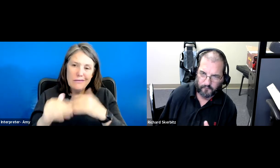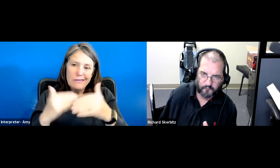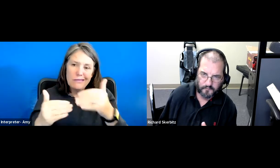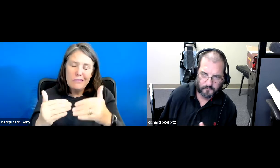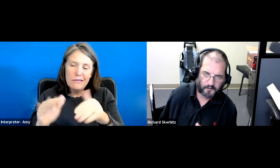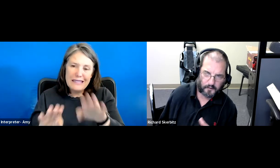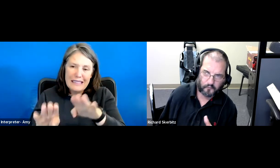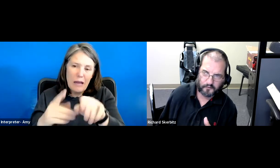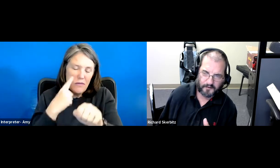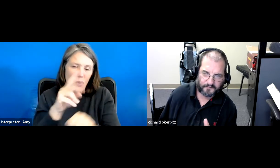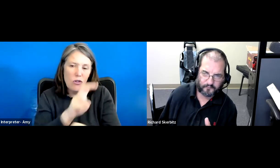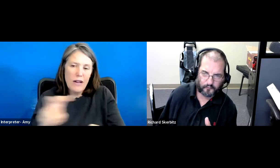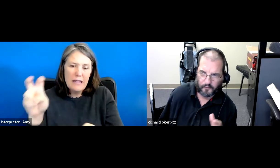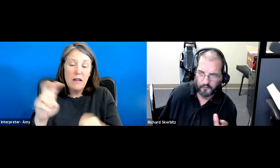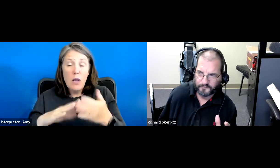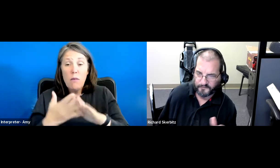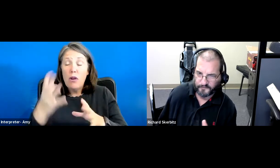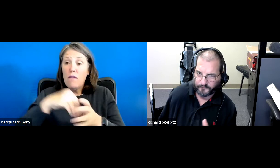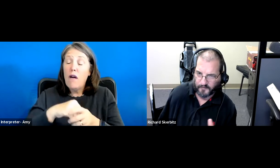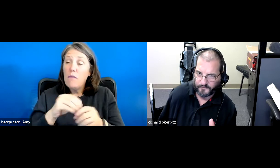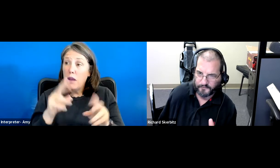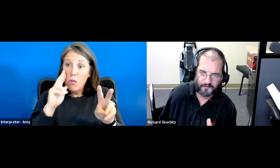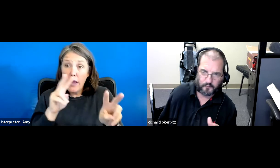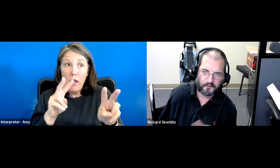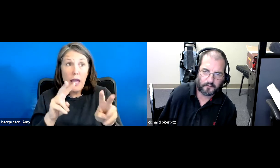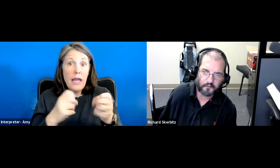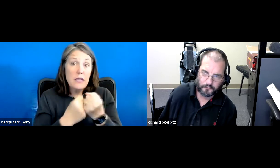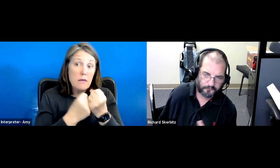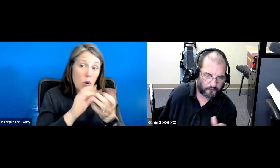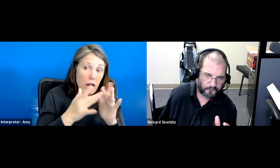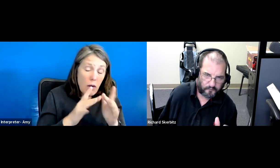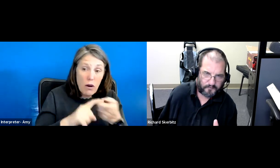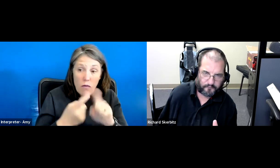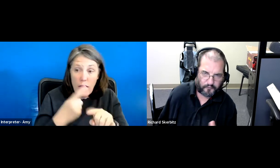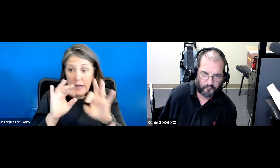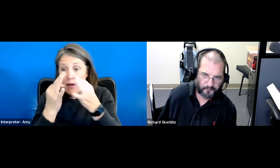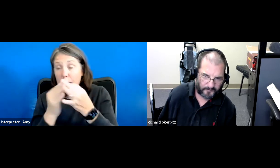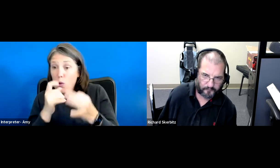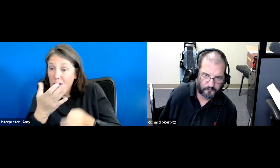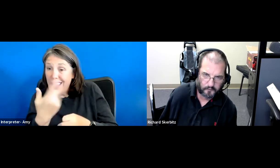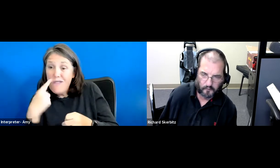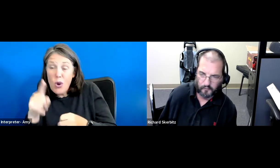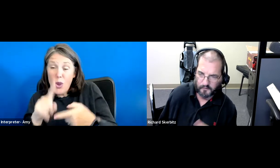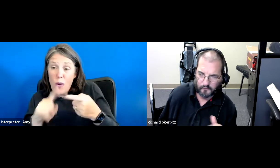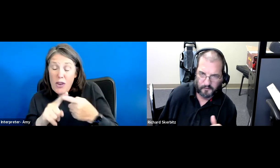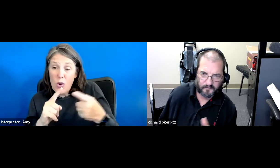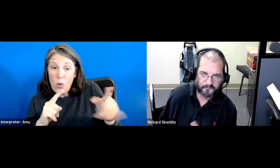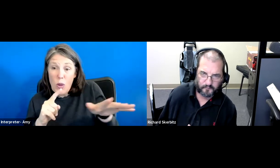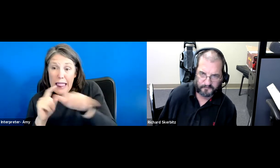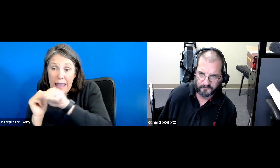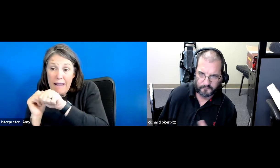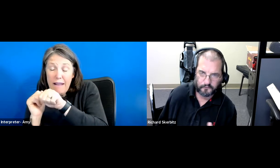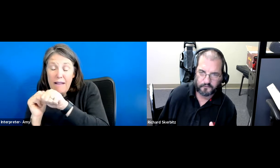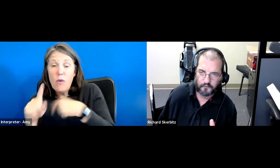community involvement, we look at support networks such as friends, family, who's going to be there for you when you get out, when you need